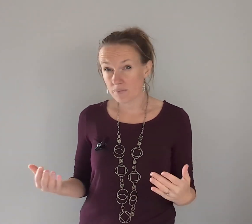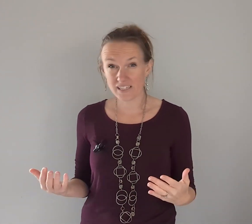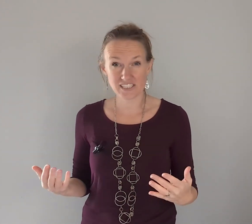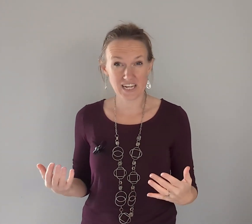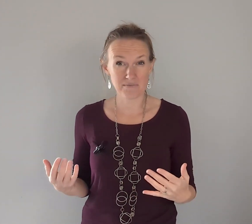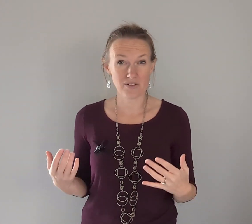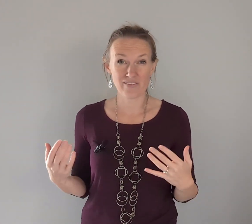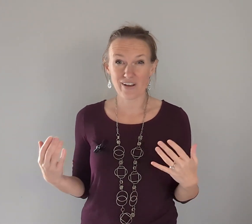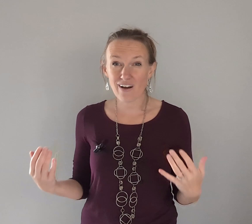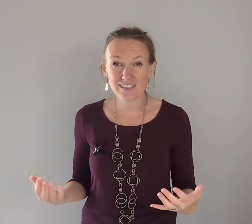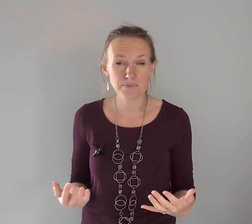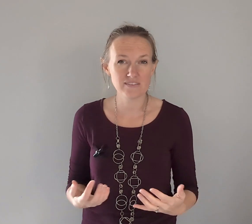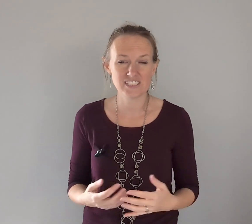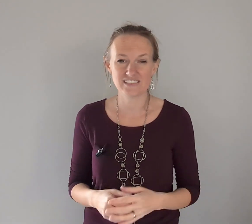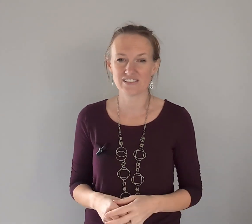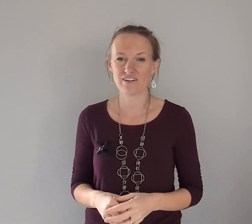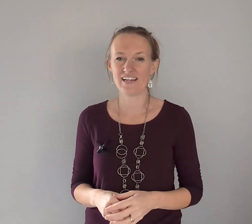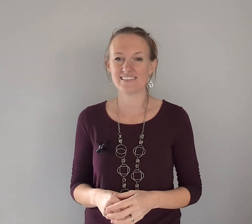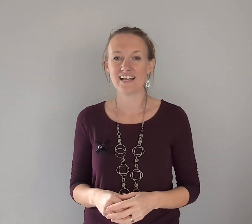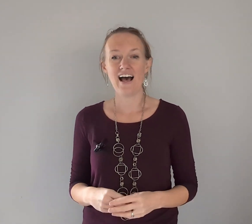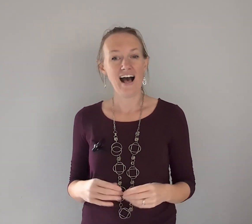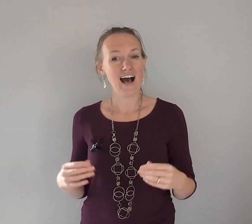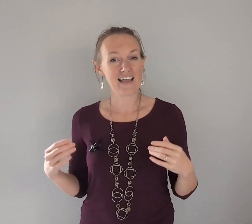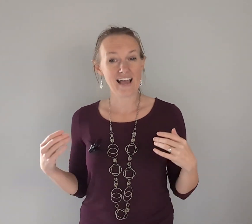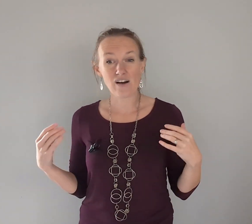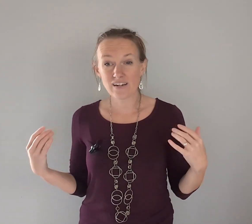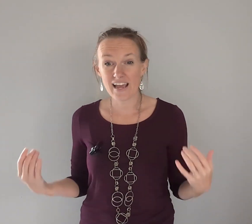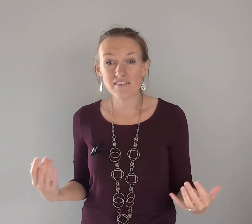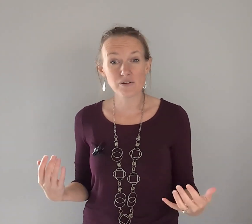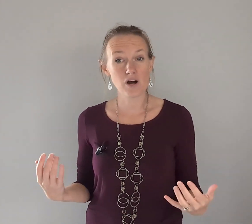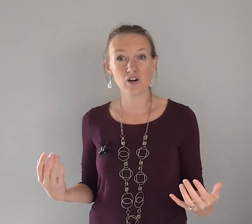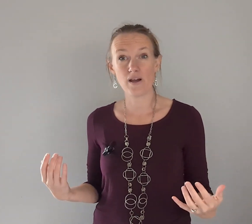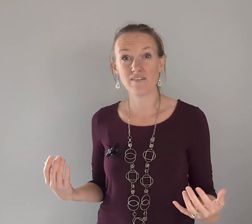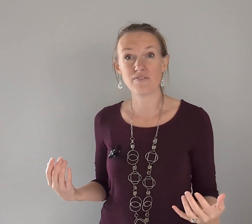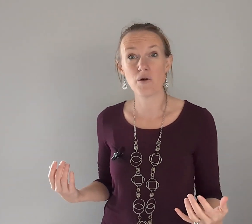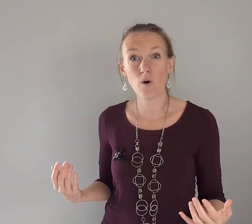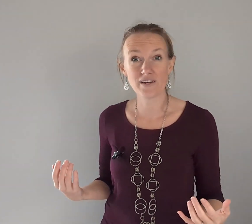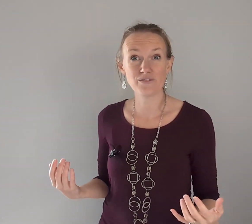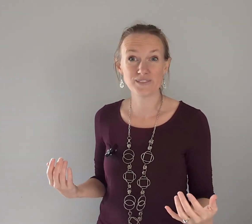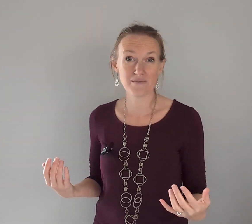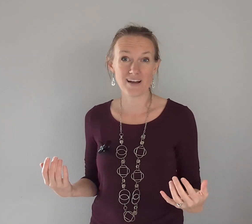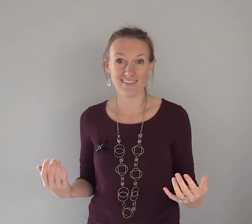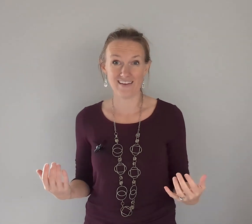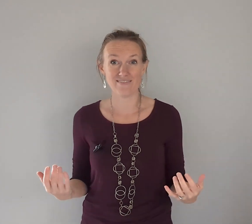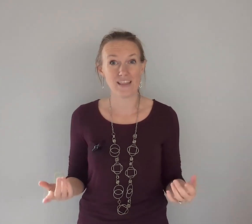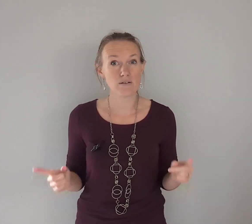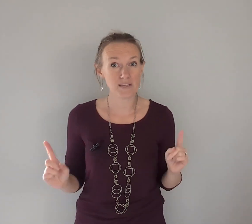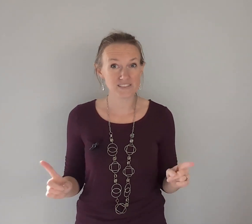be ashamed of the gospel of Jesus Christ. How could I ever walk away from the one who saved my life? And that repeats